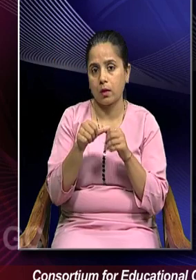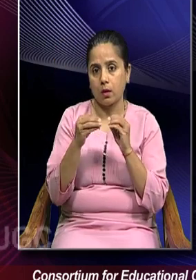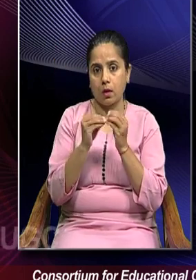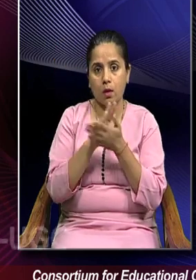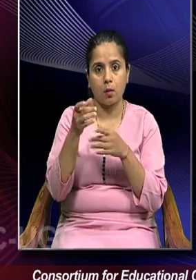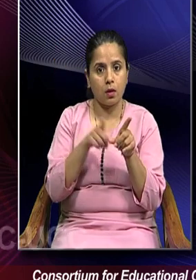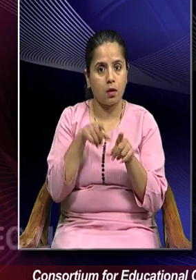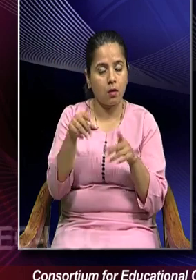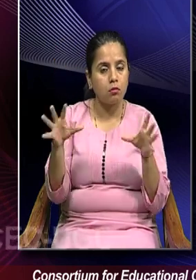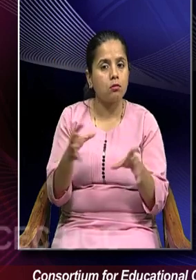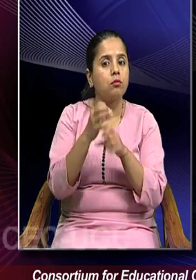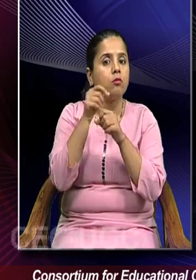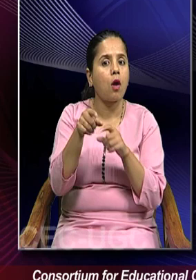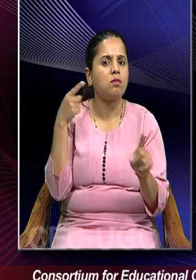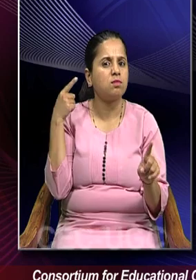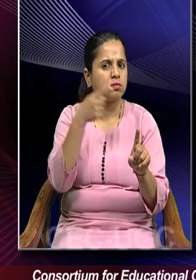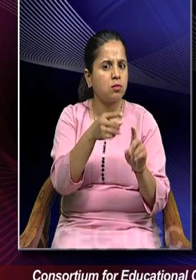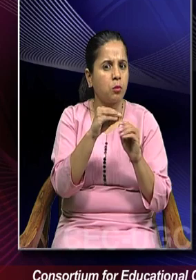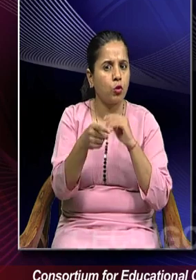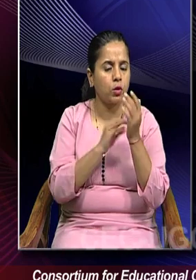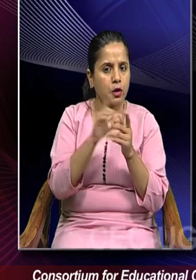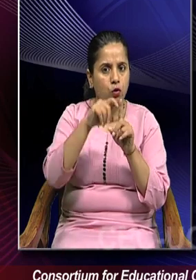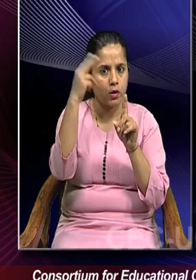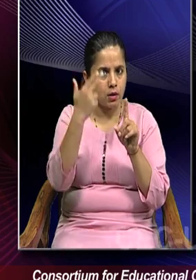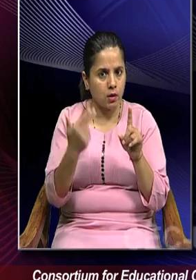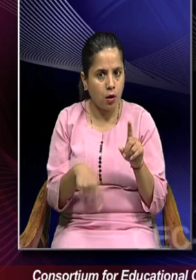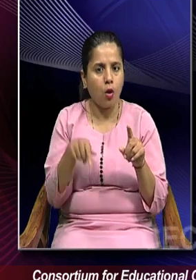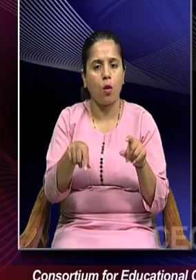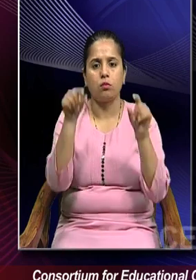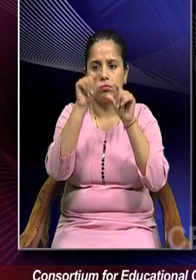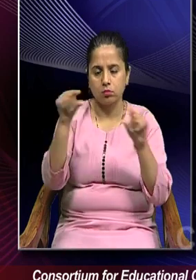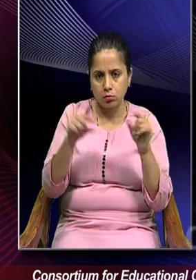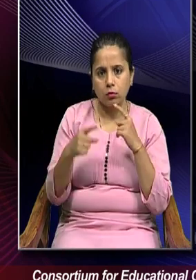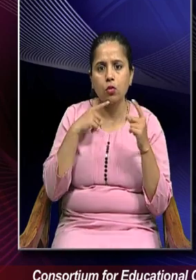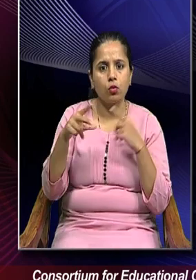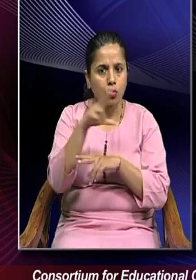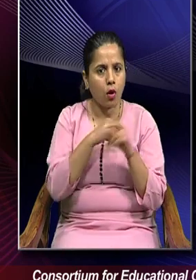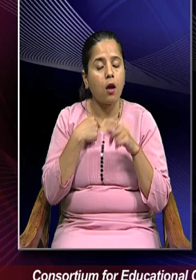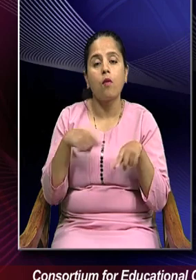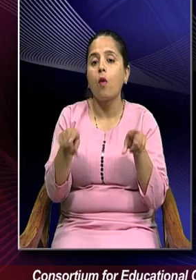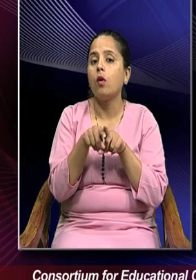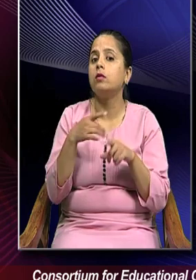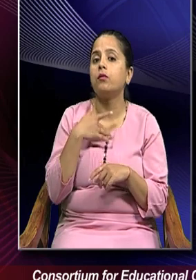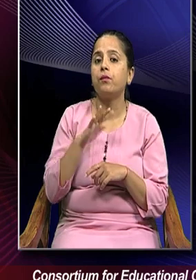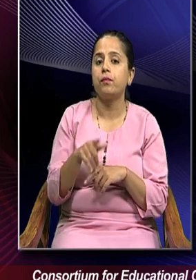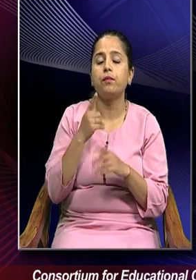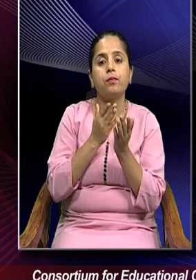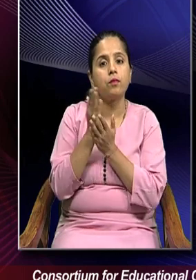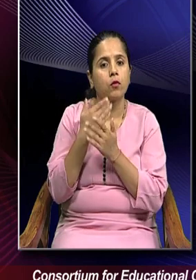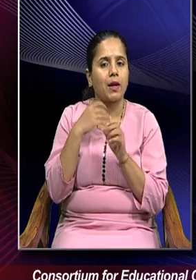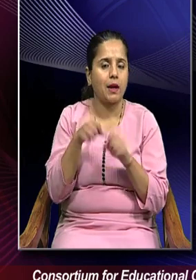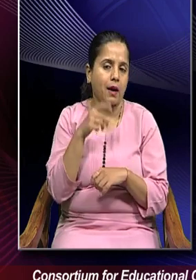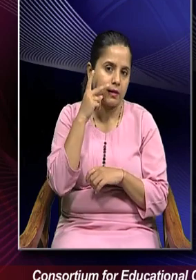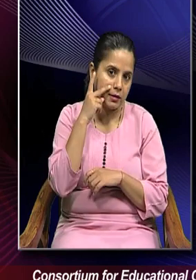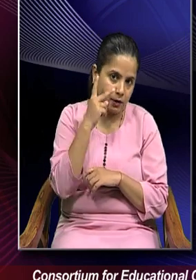launched a comprehensive attack against such British designs in its columns as well. We also in a way can see